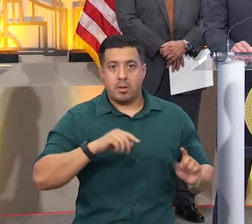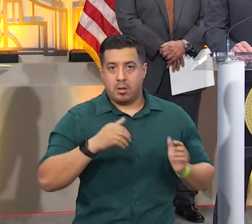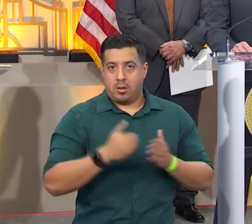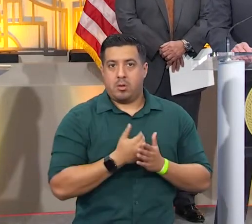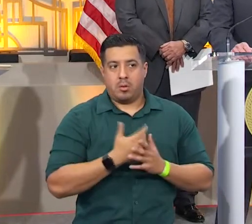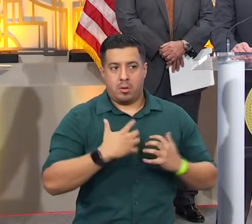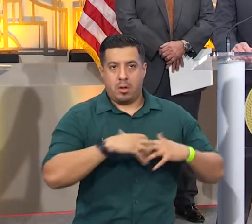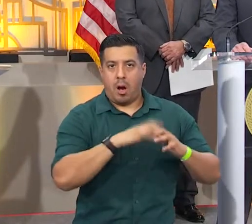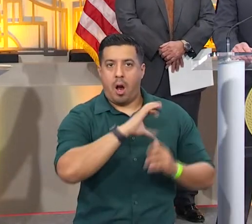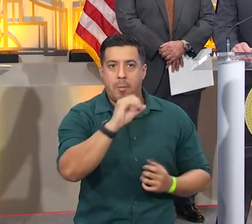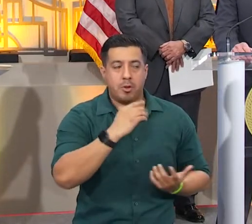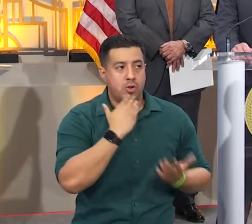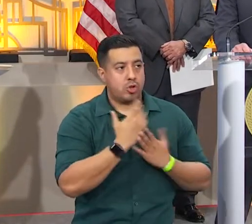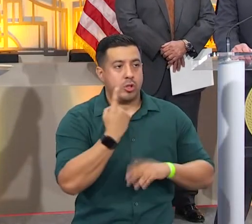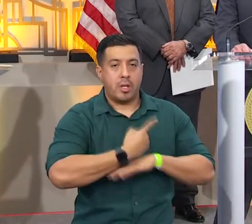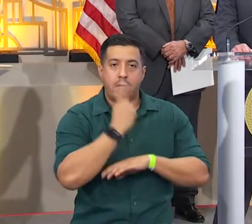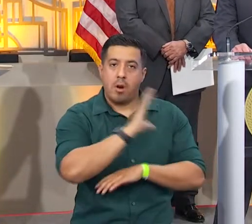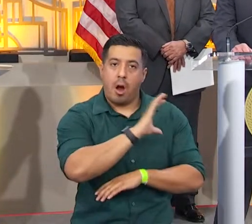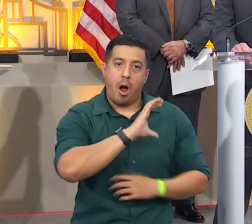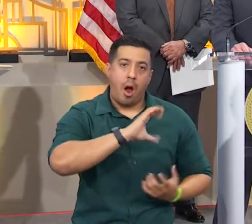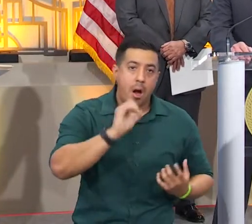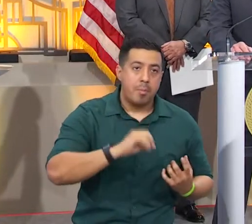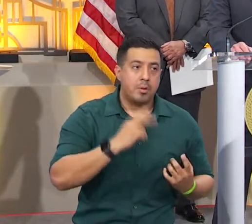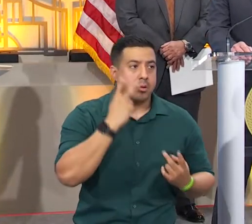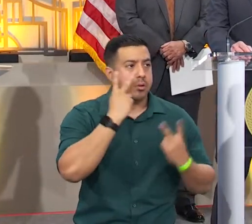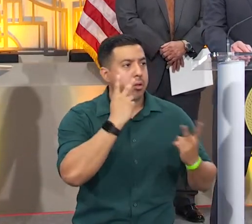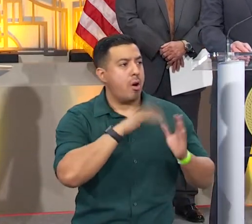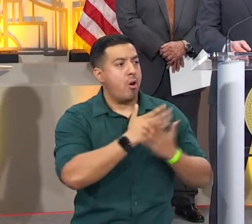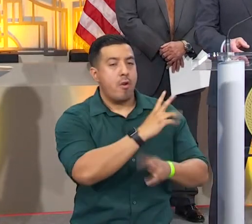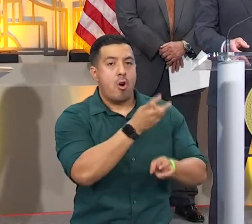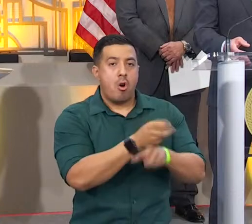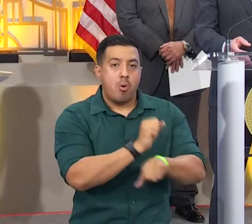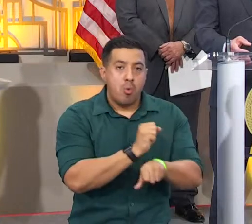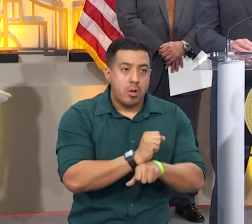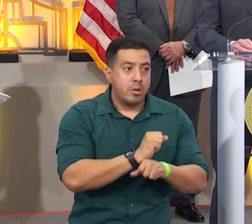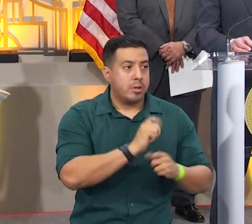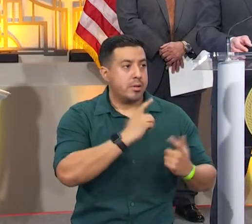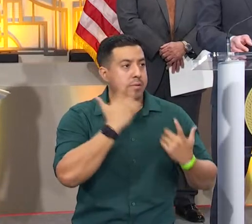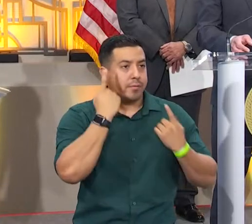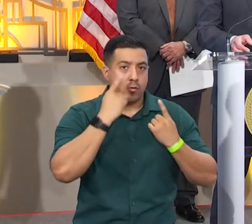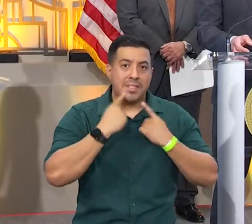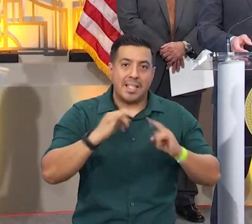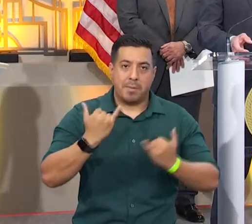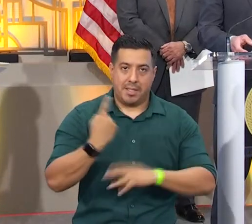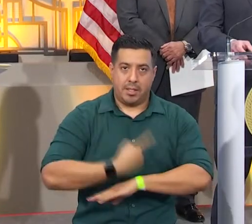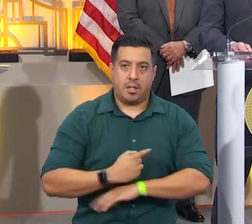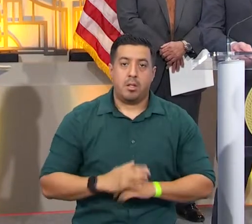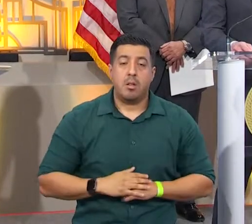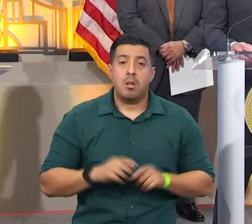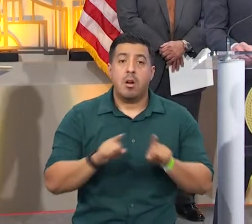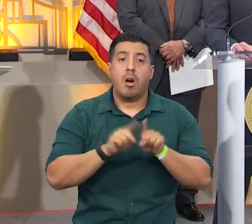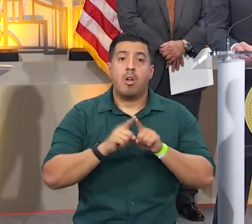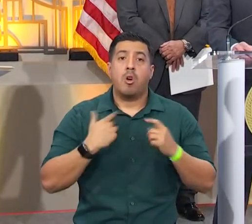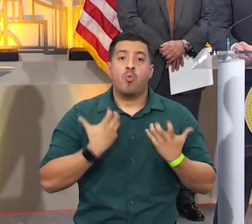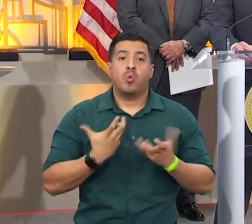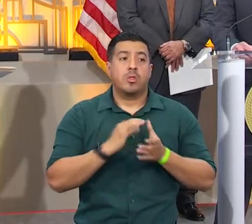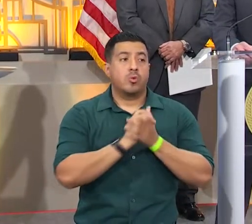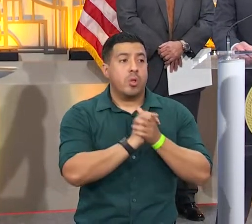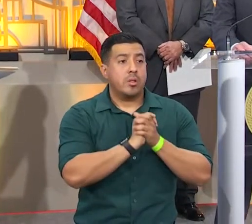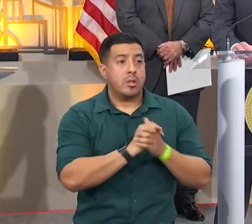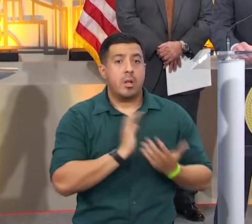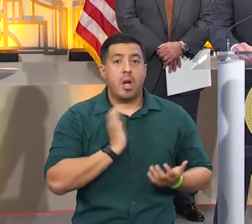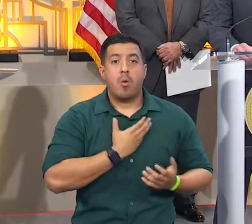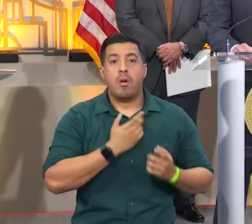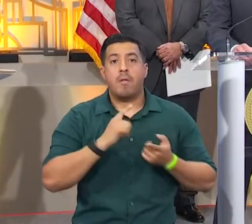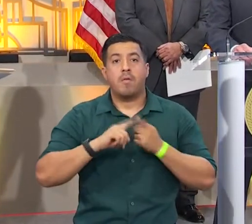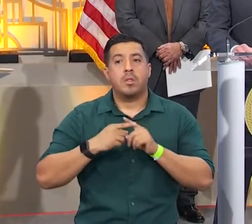great day for your company. It's terrific seeing all your hard work culminating in the announcement today. We also want to congratulate our